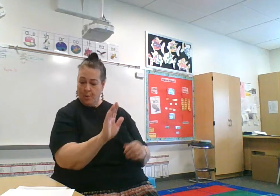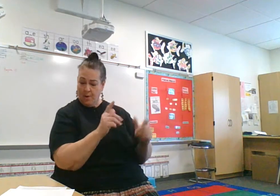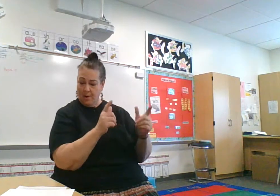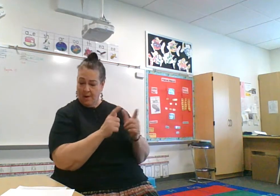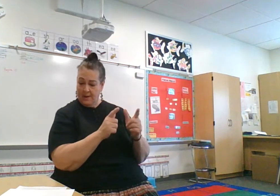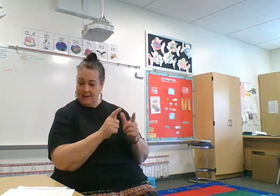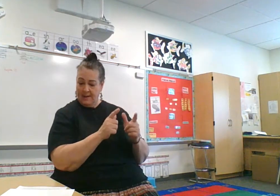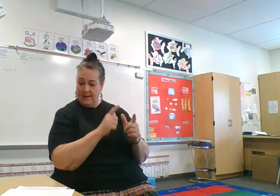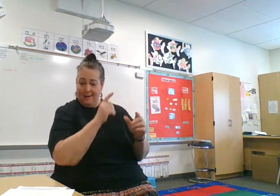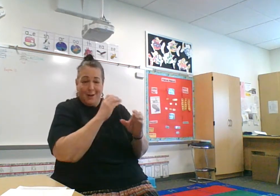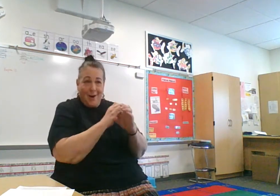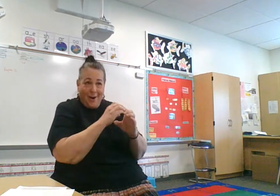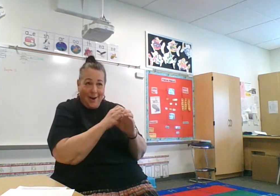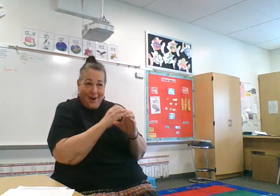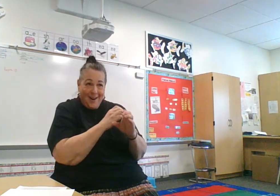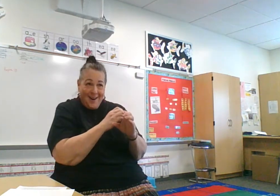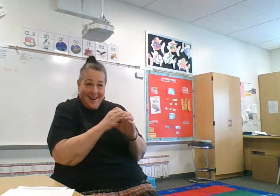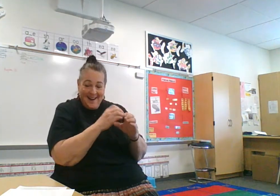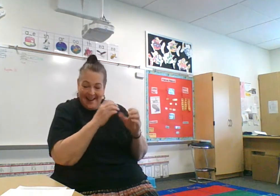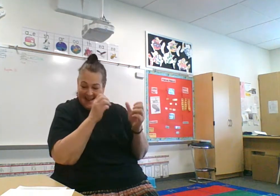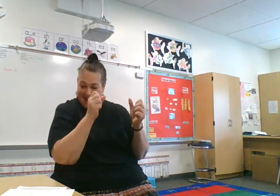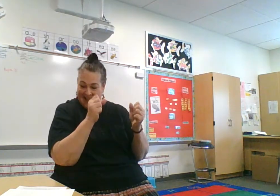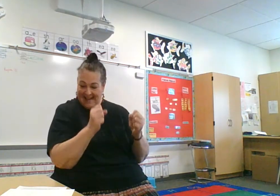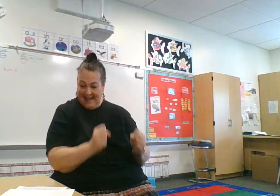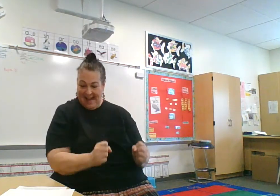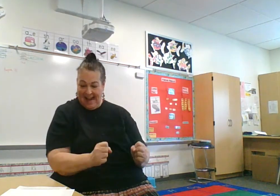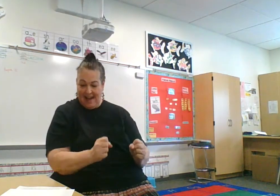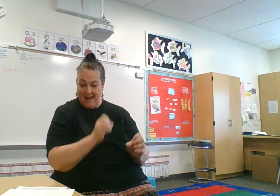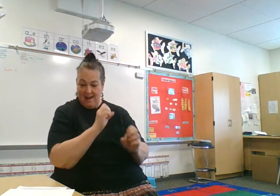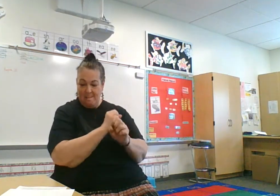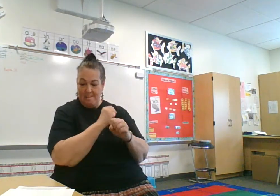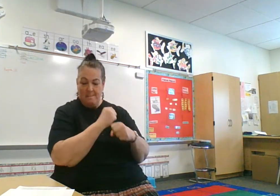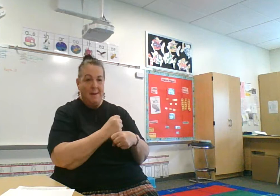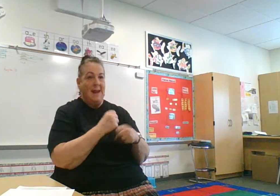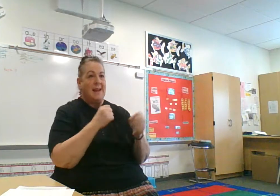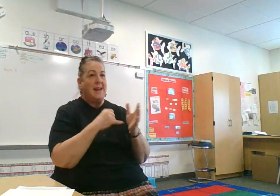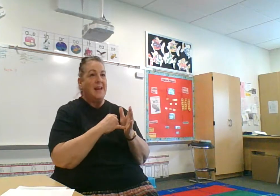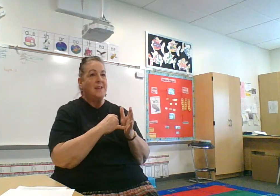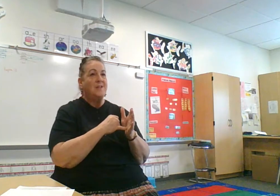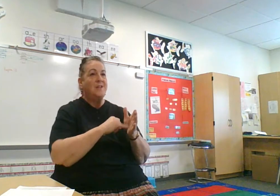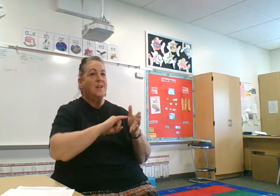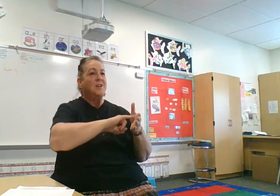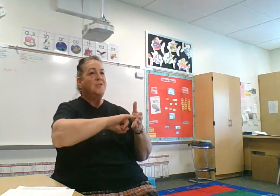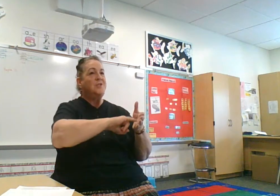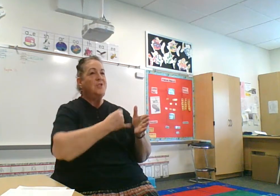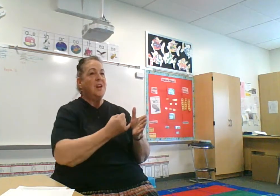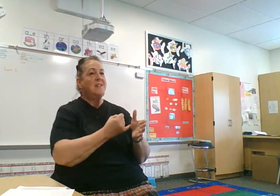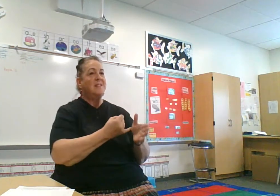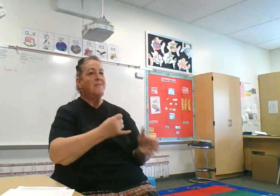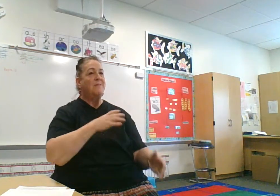Your little car can make it just